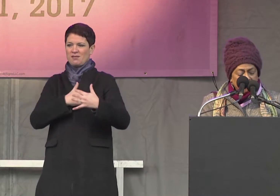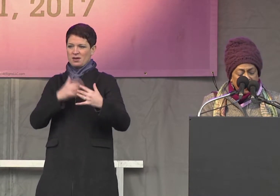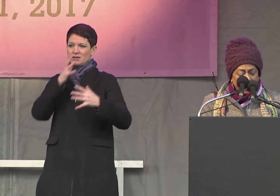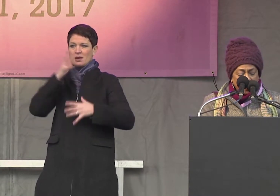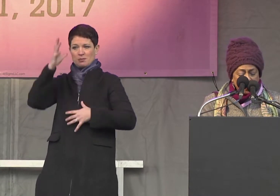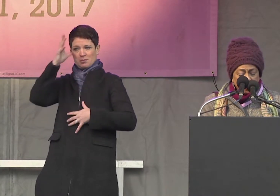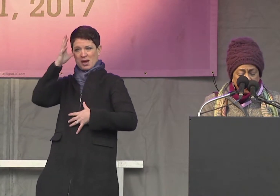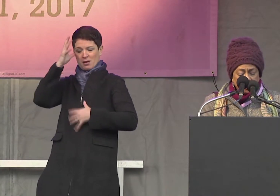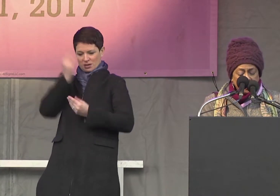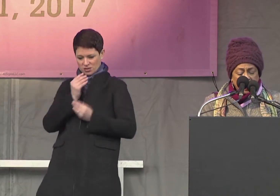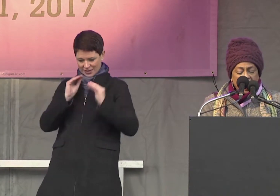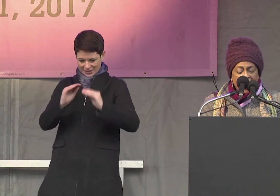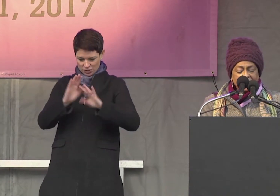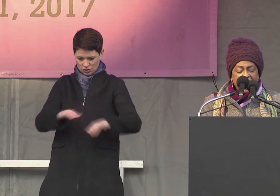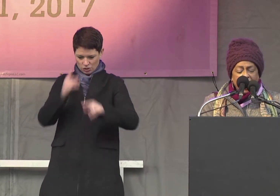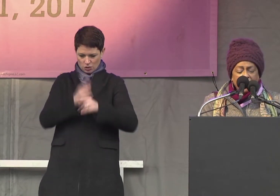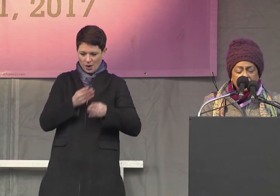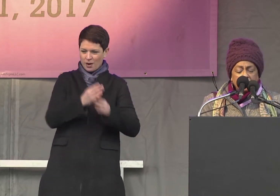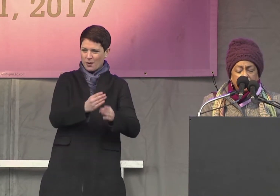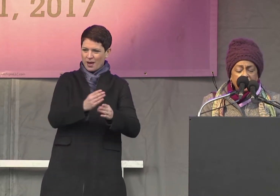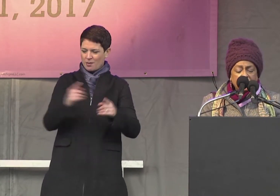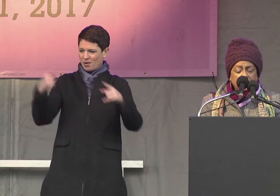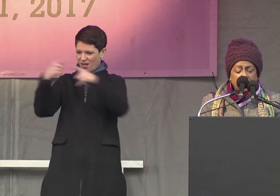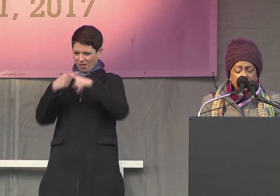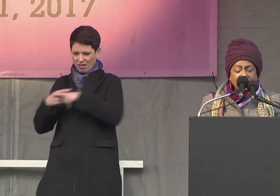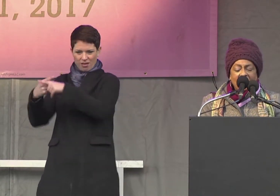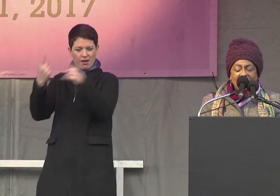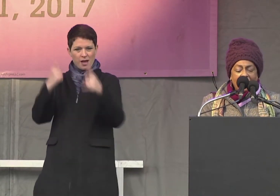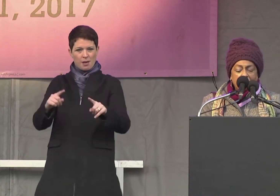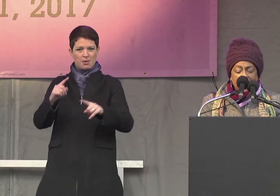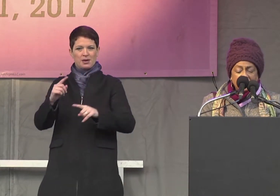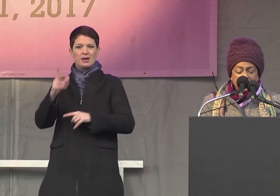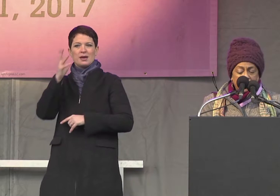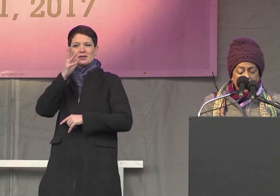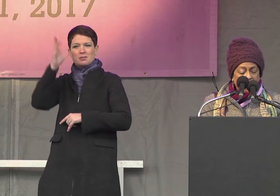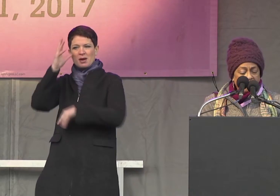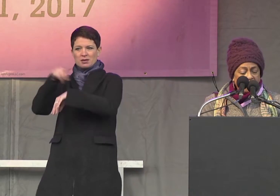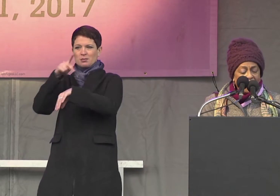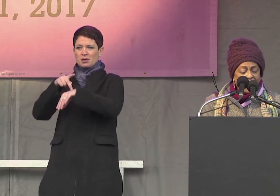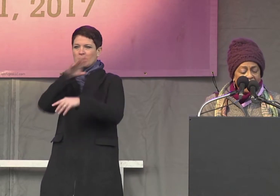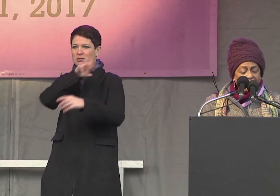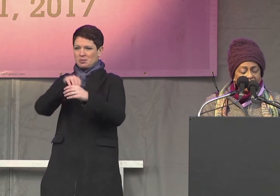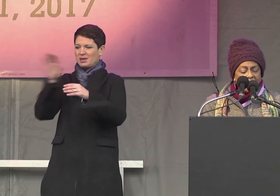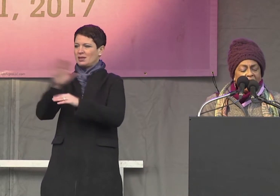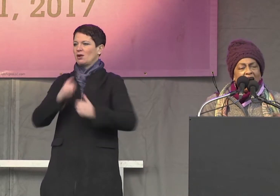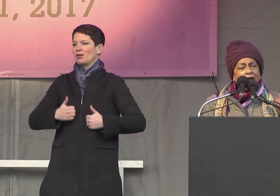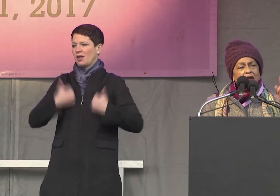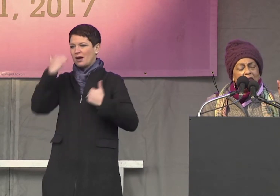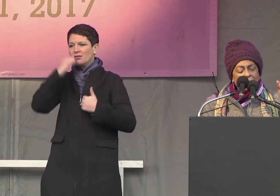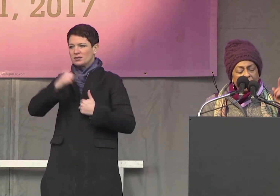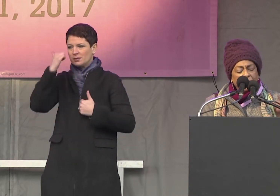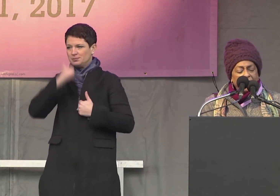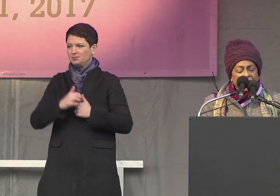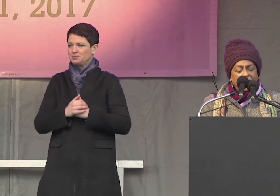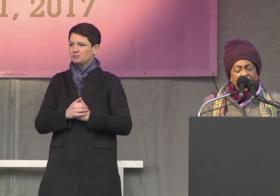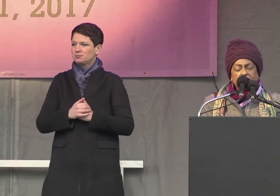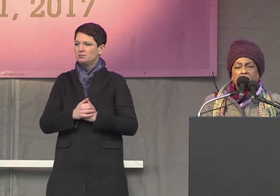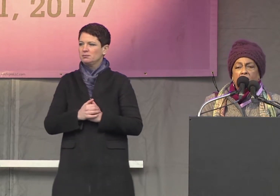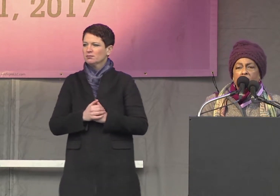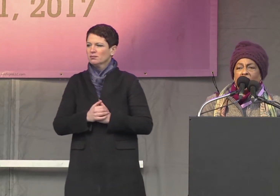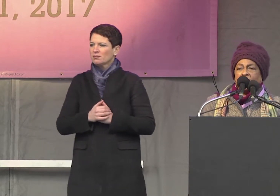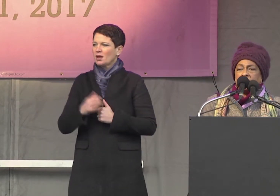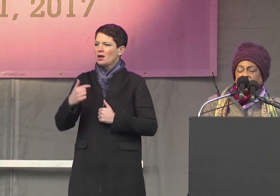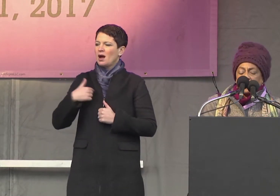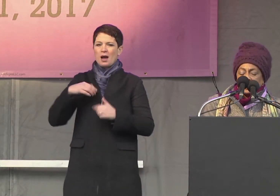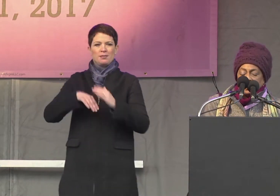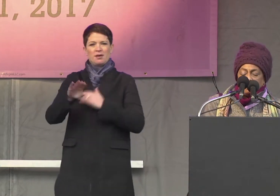parents convey to our children as character principles that must be a part of their lives. I remember being in lecture